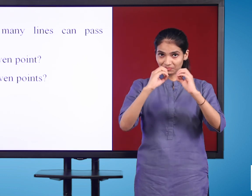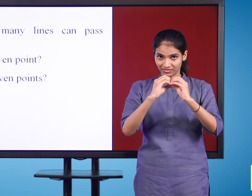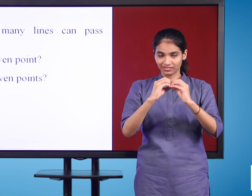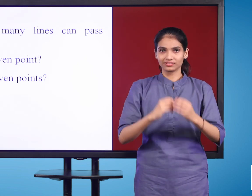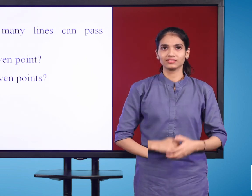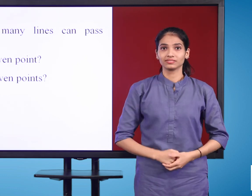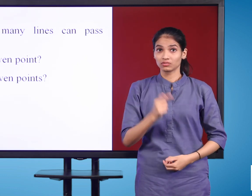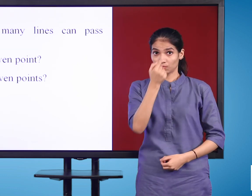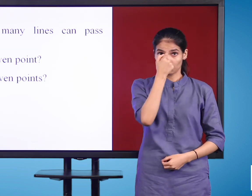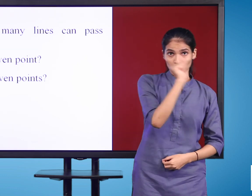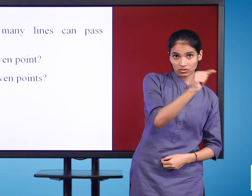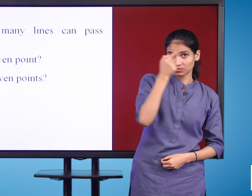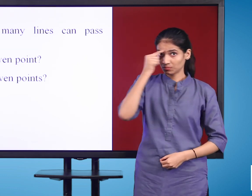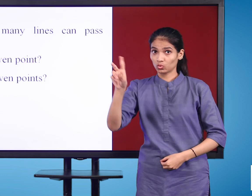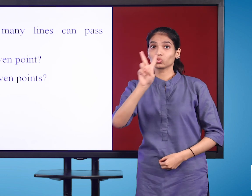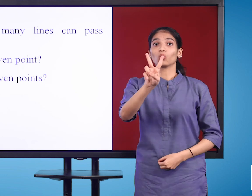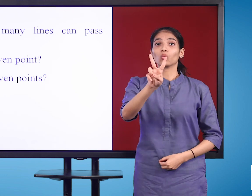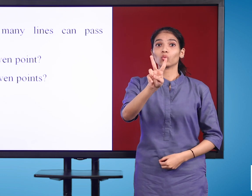B. 2 given points.